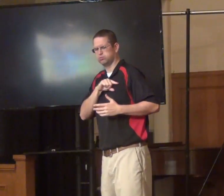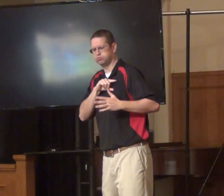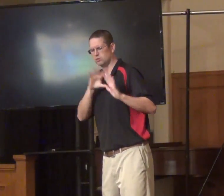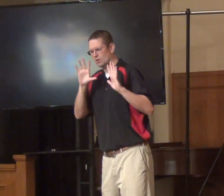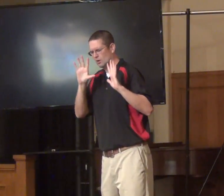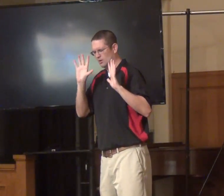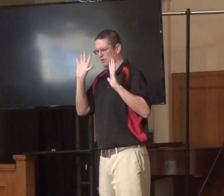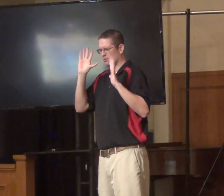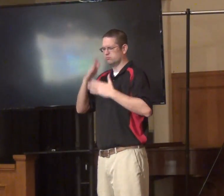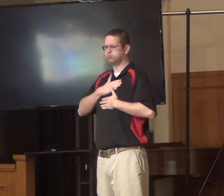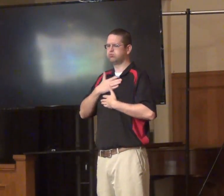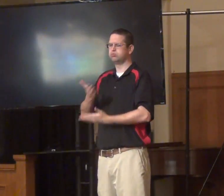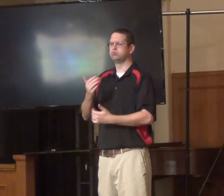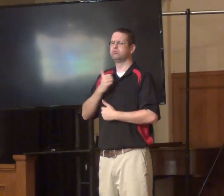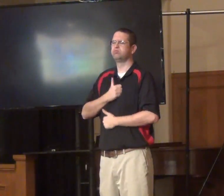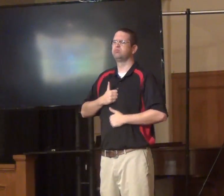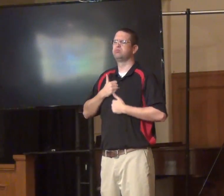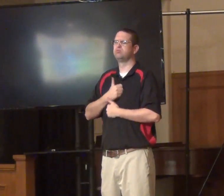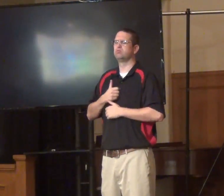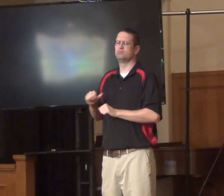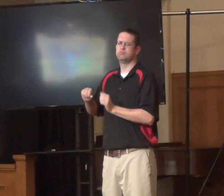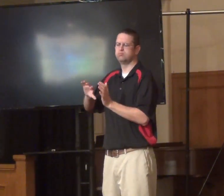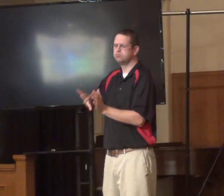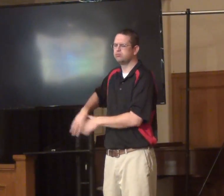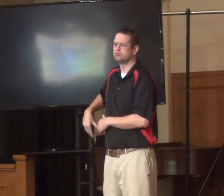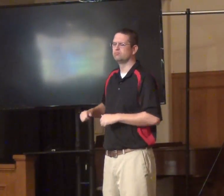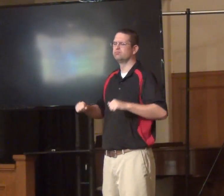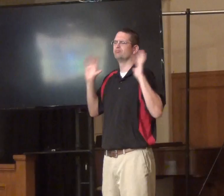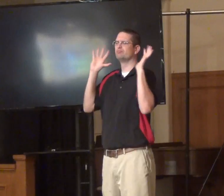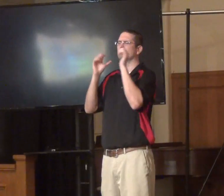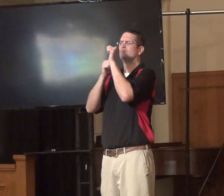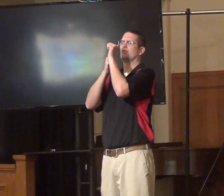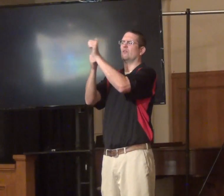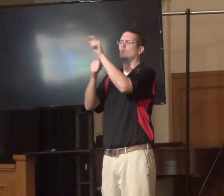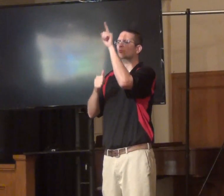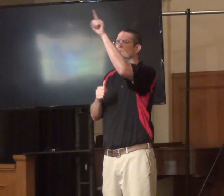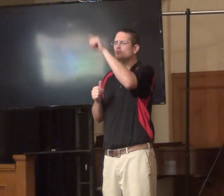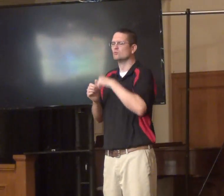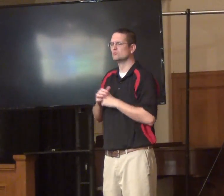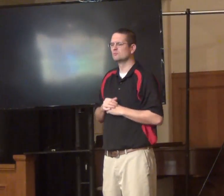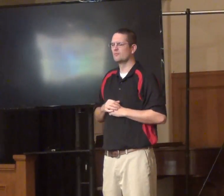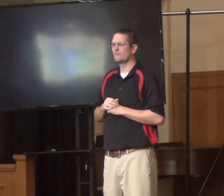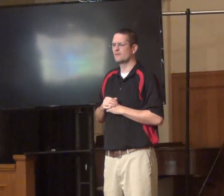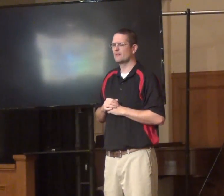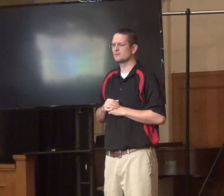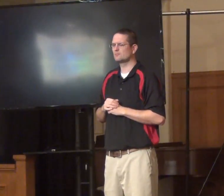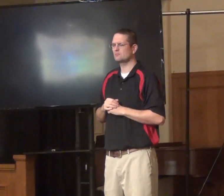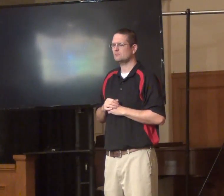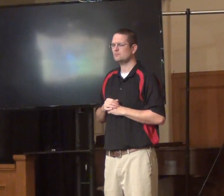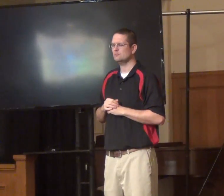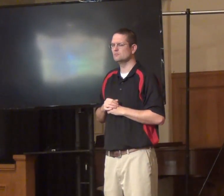don't show it, maybe we're like Judas. Maybe we need to confess our sin and say we're sorry.